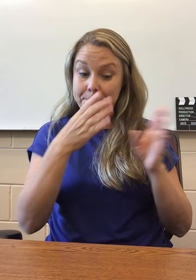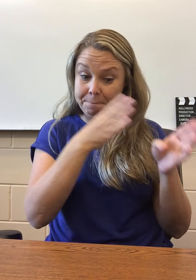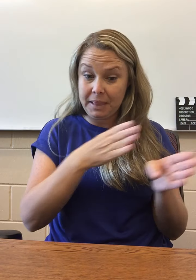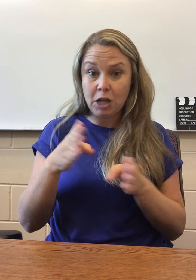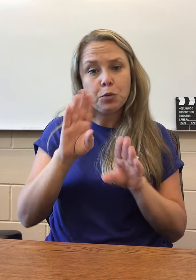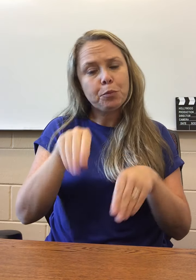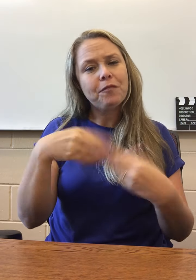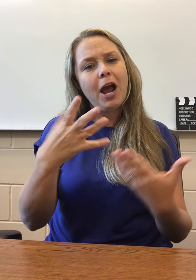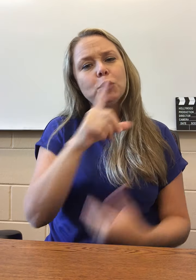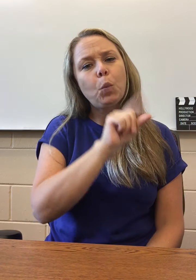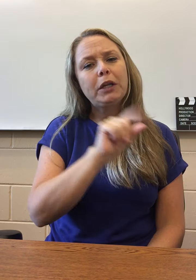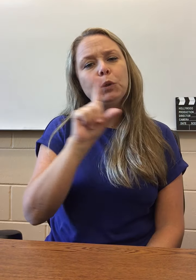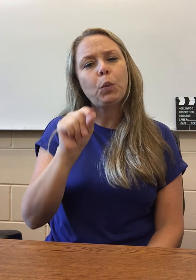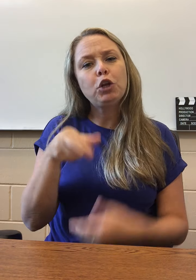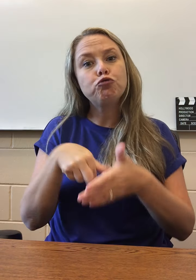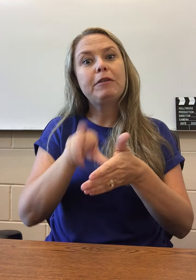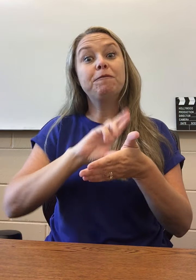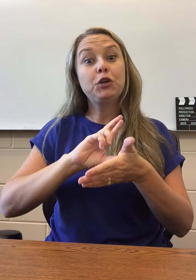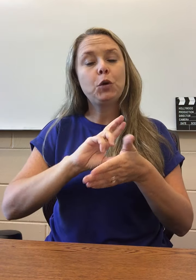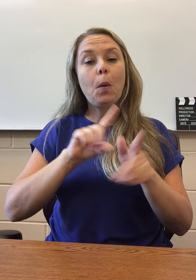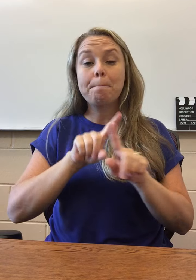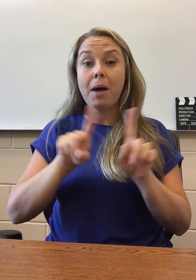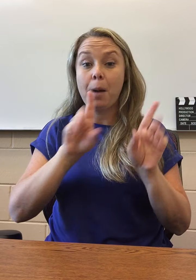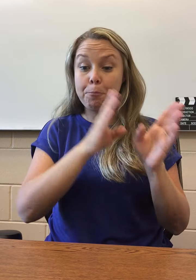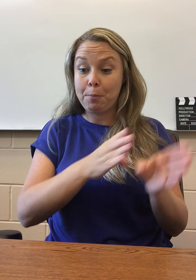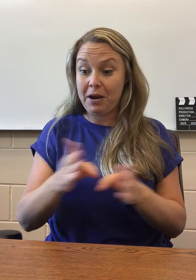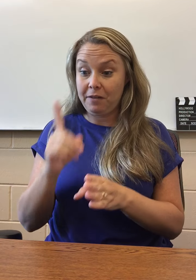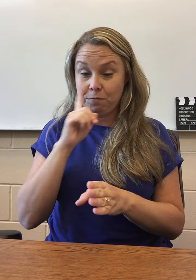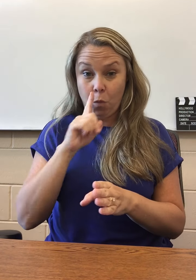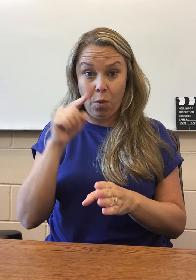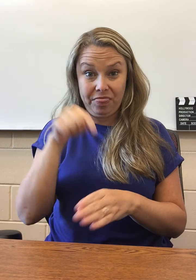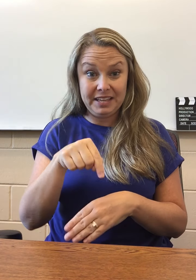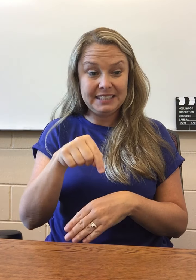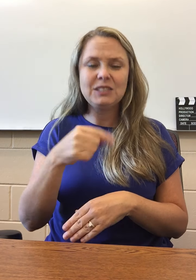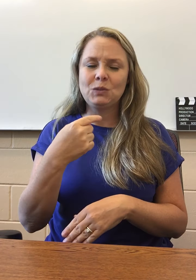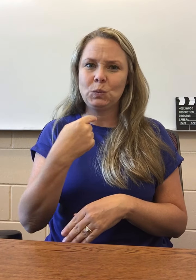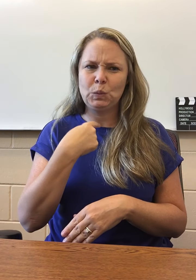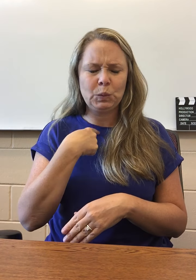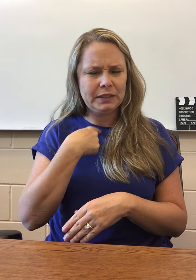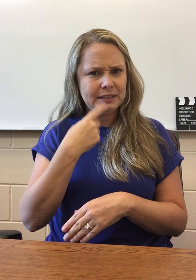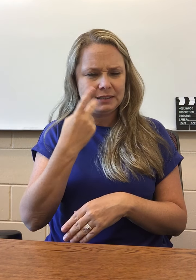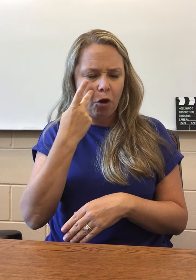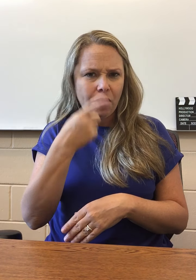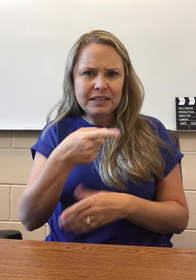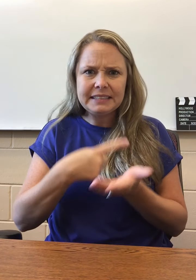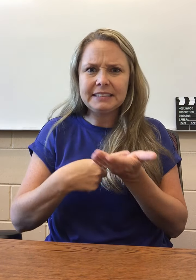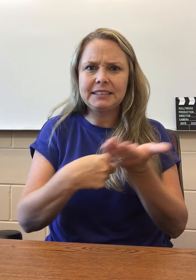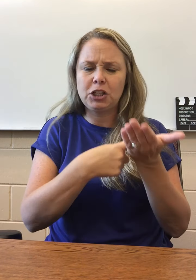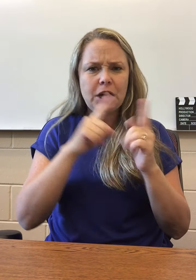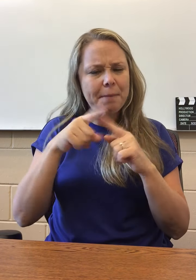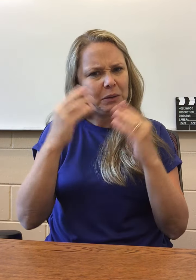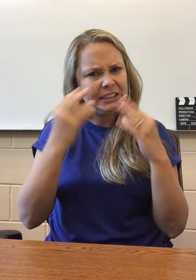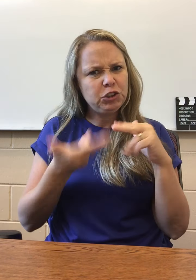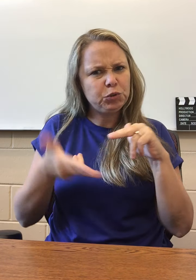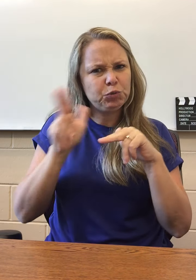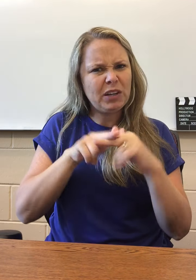2020 review but while preparing for the show we stumbled upon this timely discussion about teacher raises so for